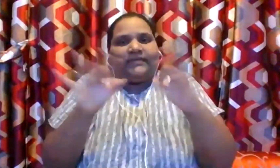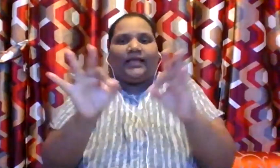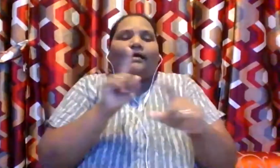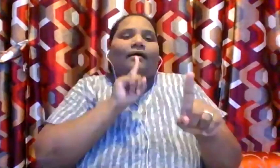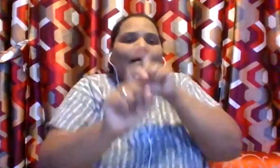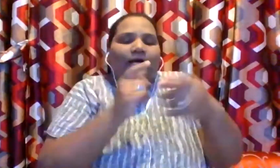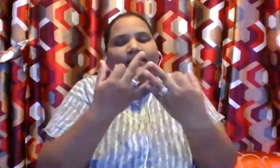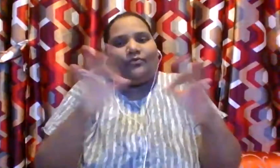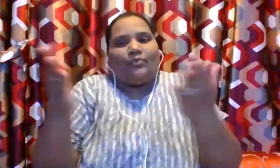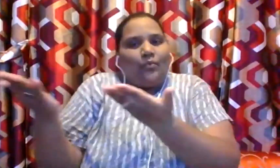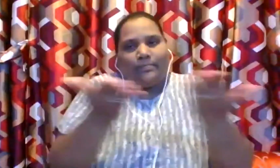session.